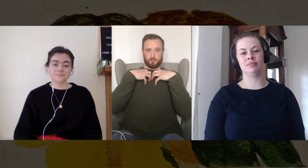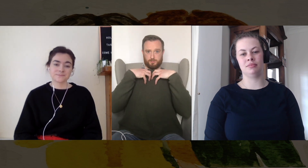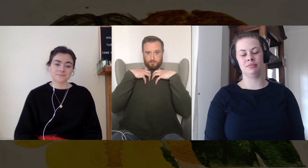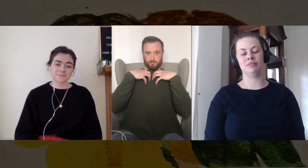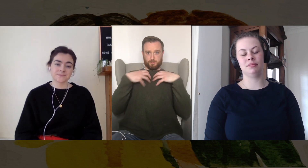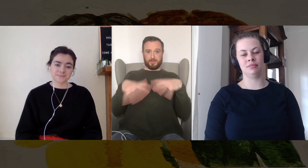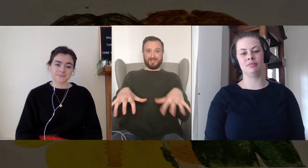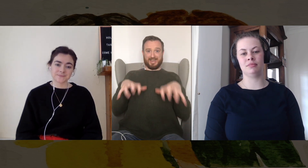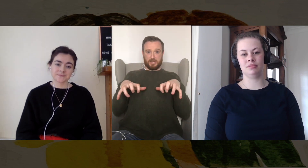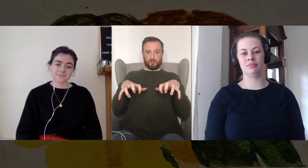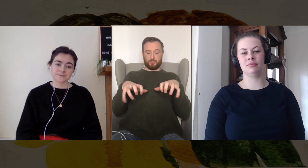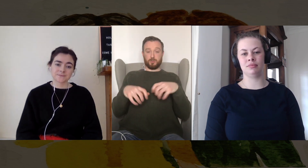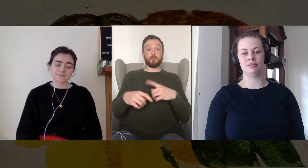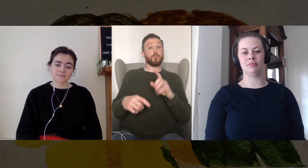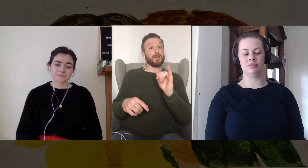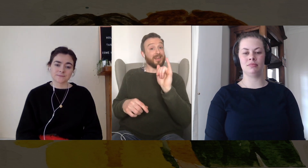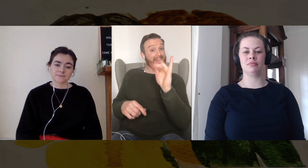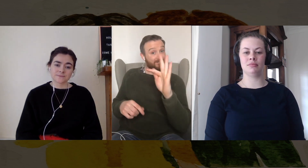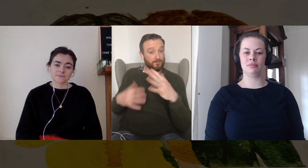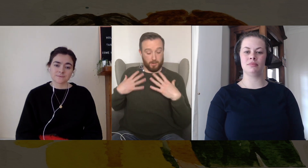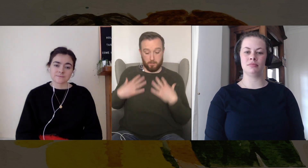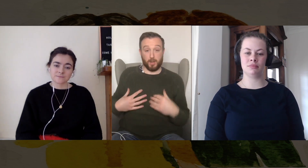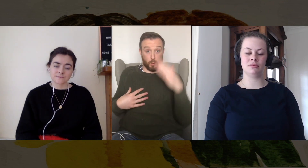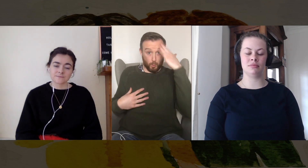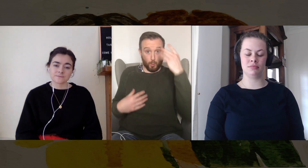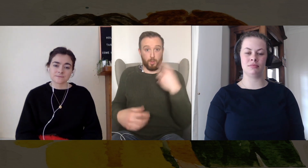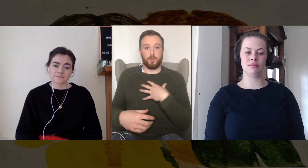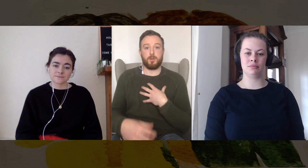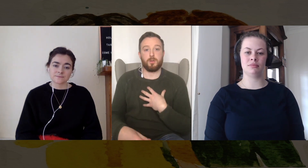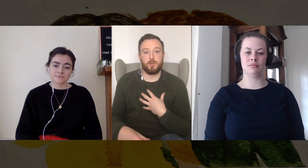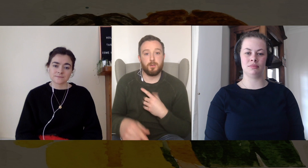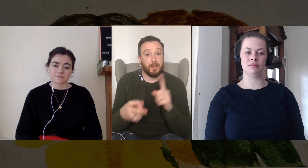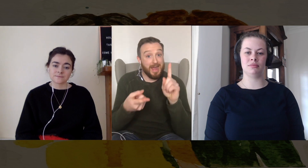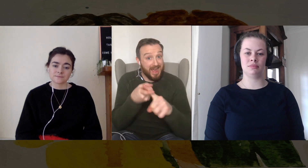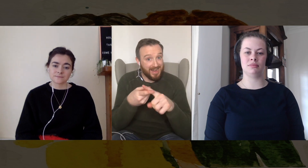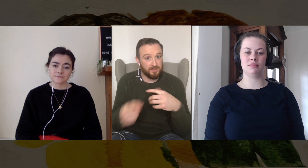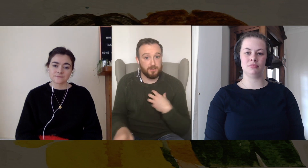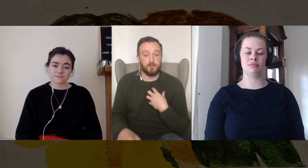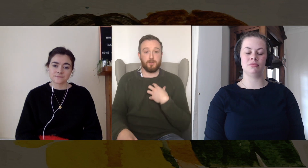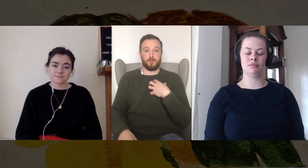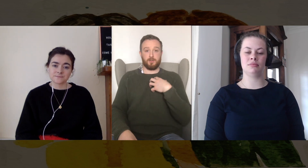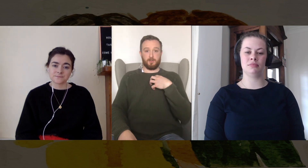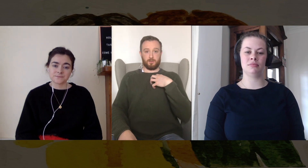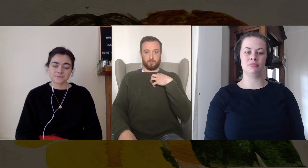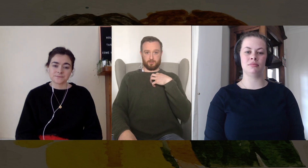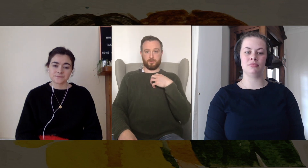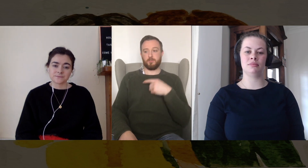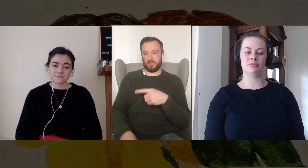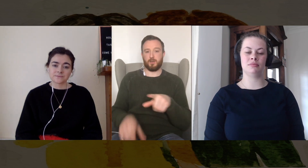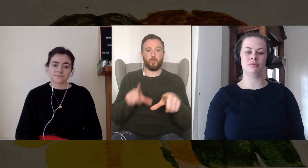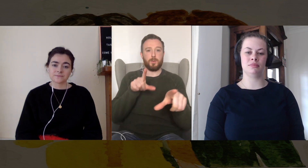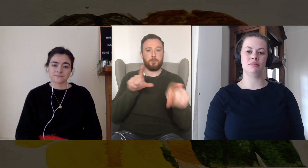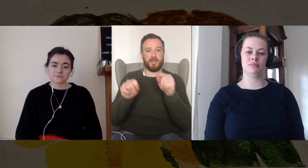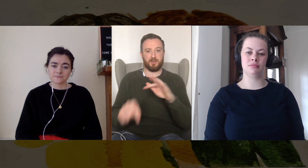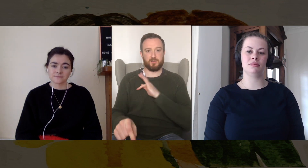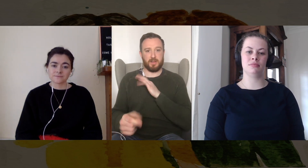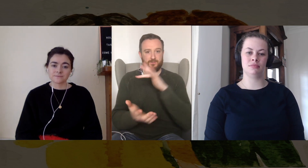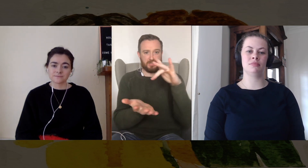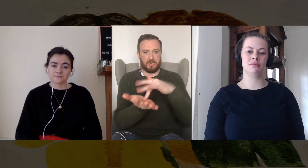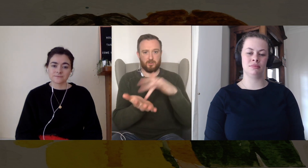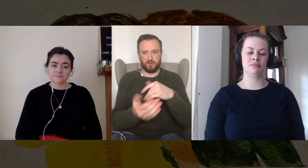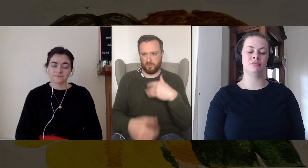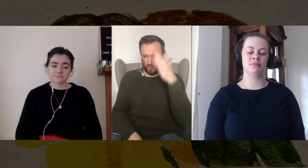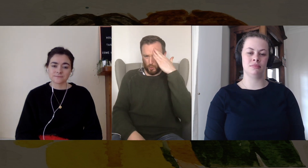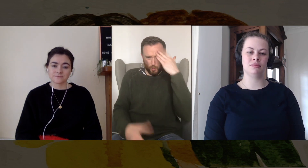point. It's the same with posture. Right. If I'm always here and I'm slouched, my body doesn't know what here is. But if I stay here all the time, I just